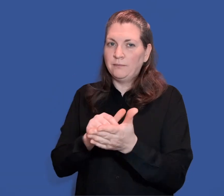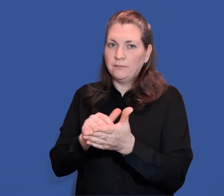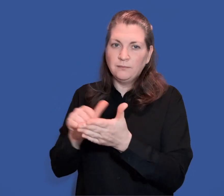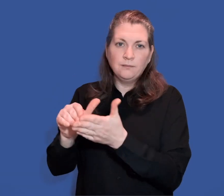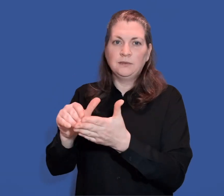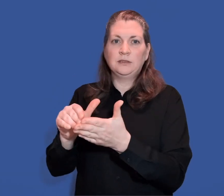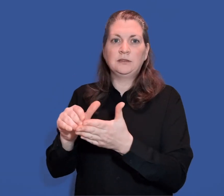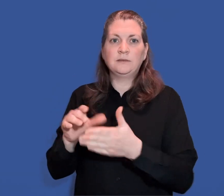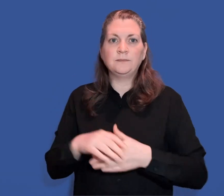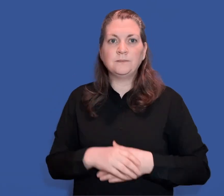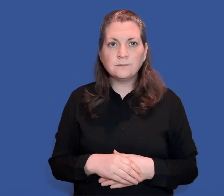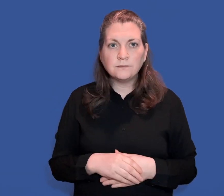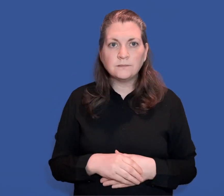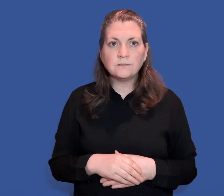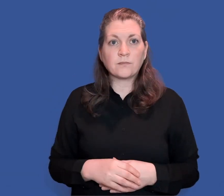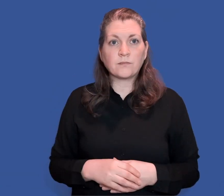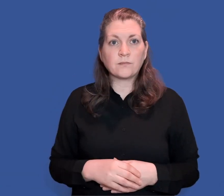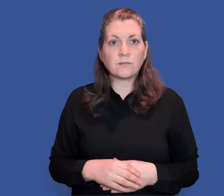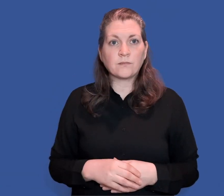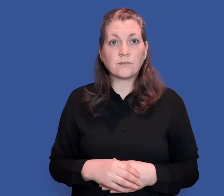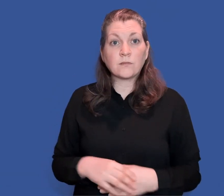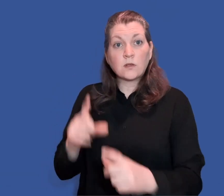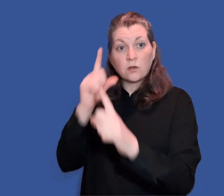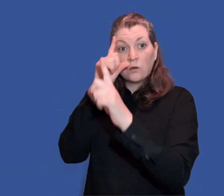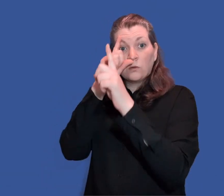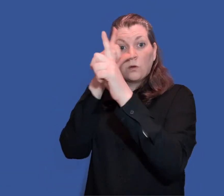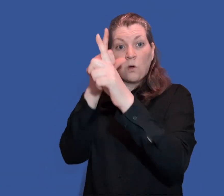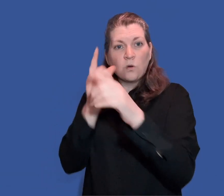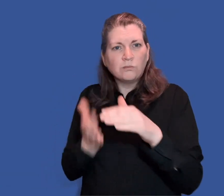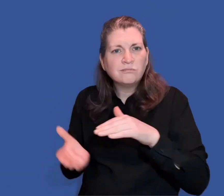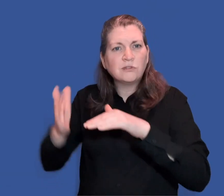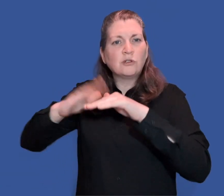which has a total budget proposed for $65 million.